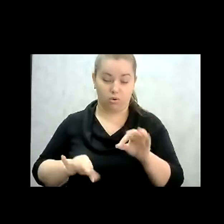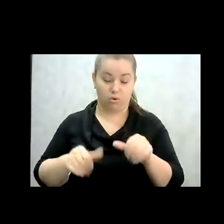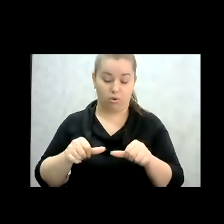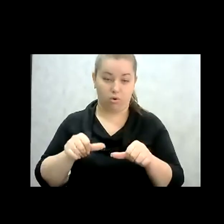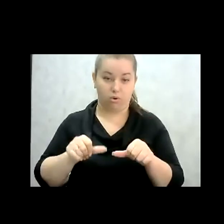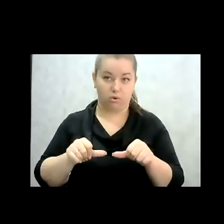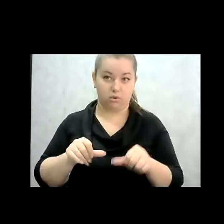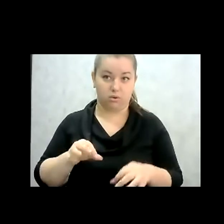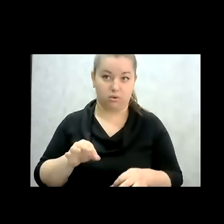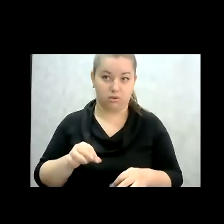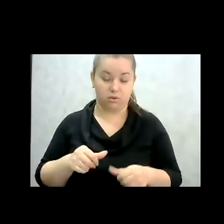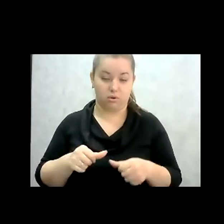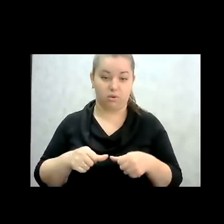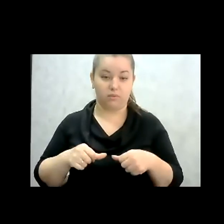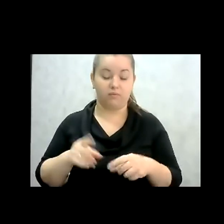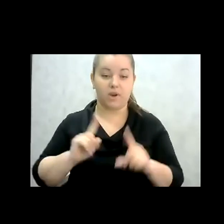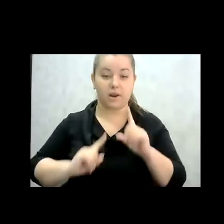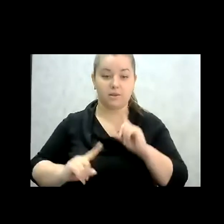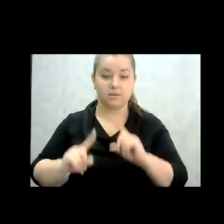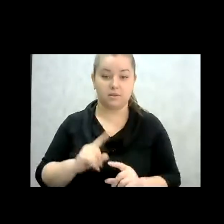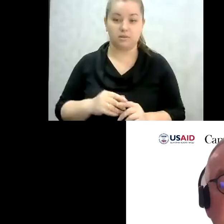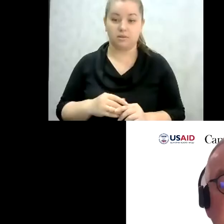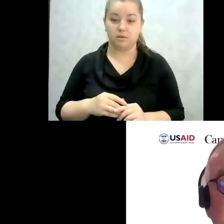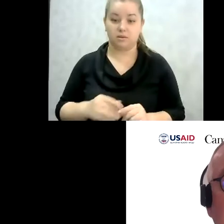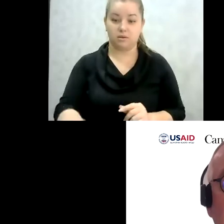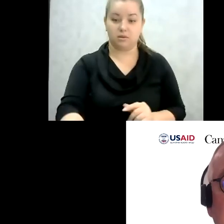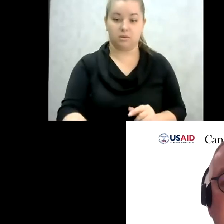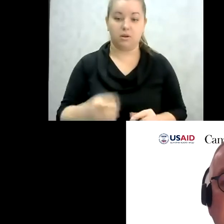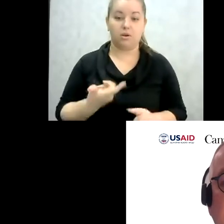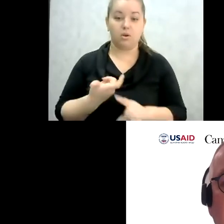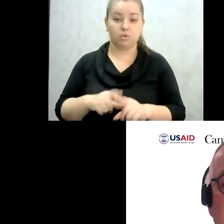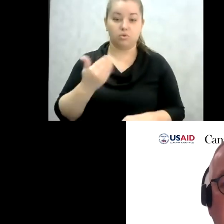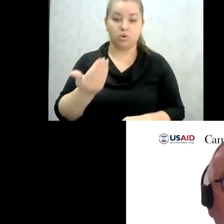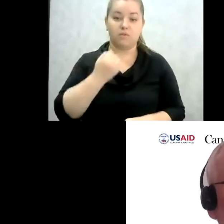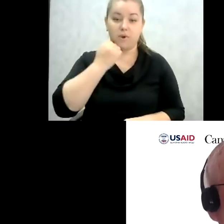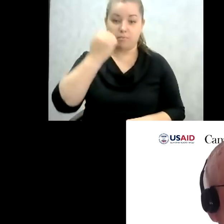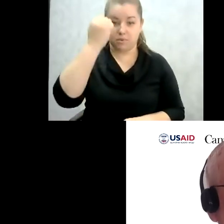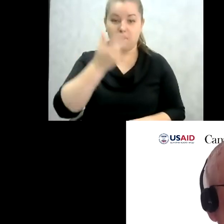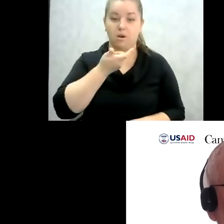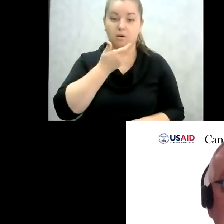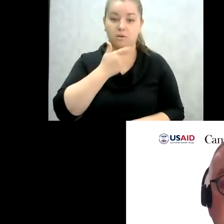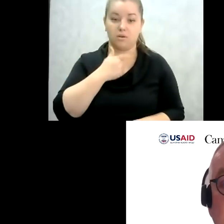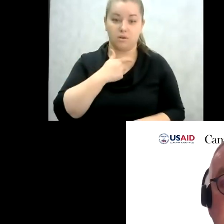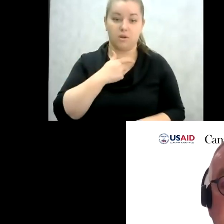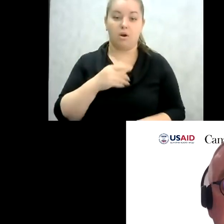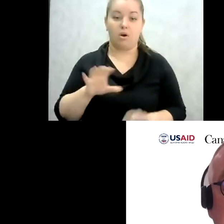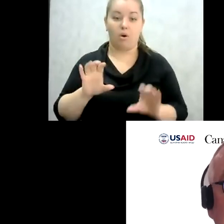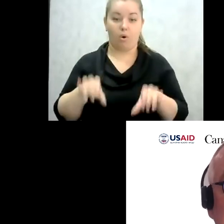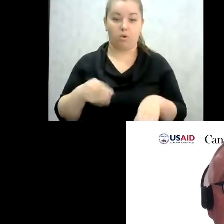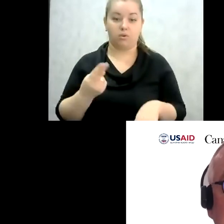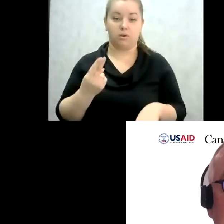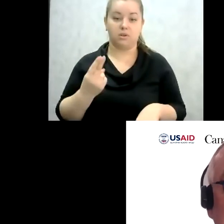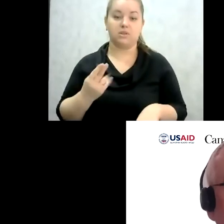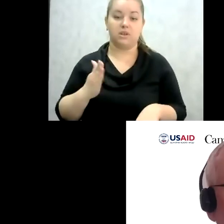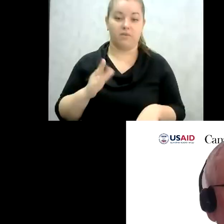to join us here. Thank you. And I will now give the floor to Andriy Kluchko, MP and